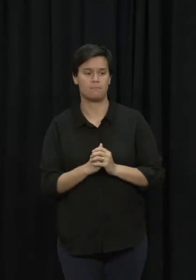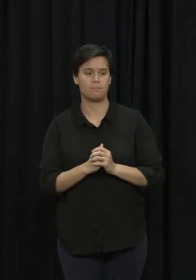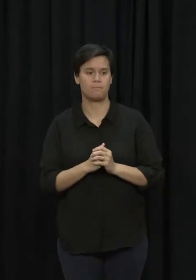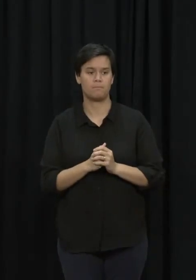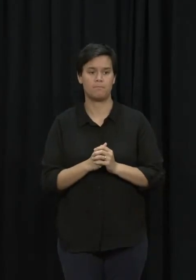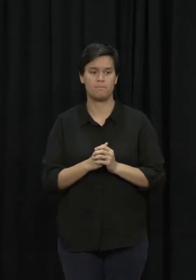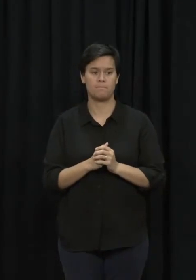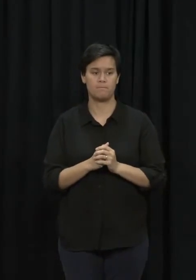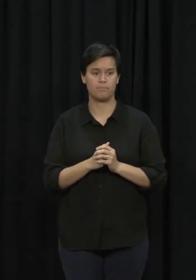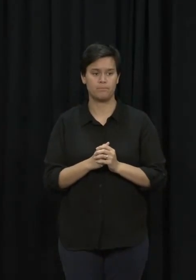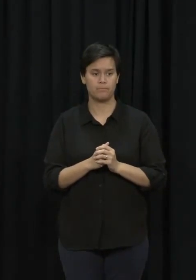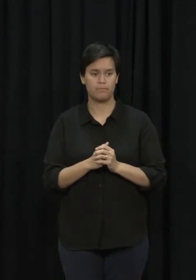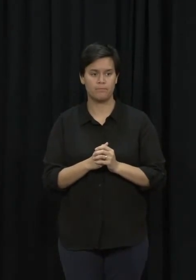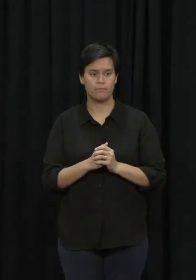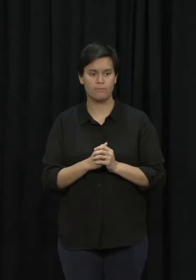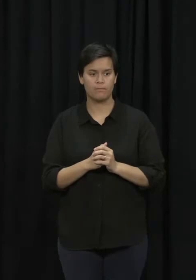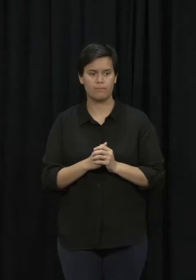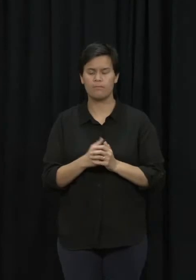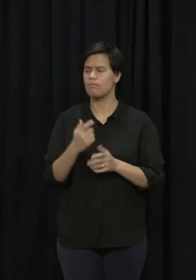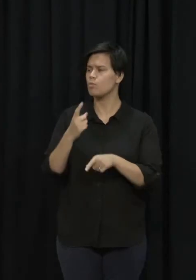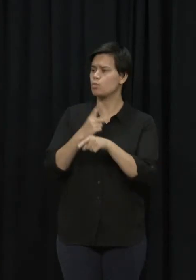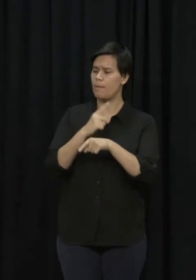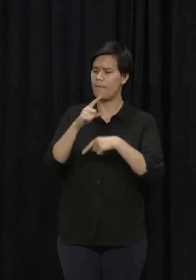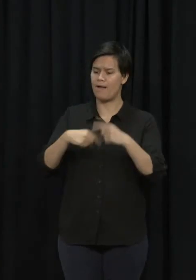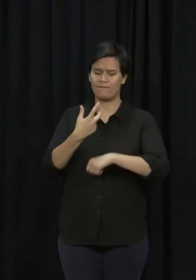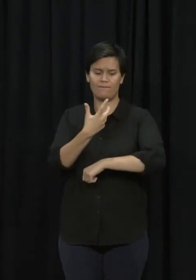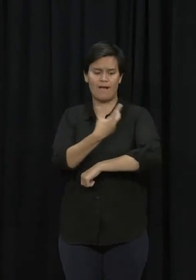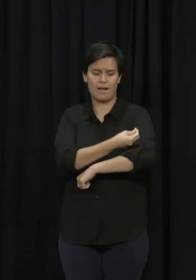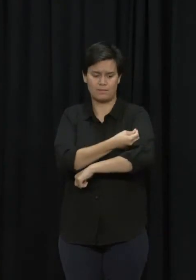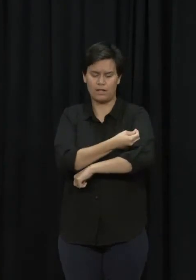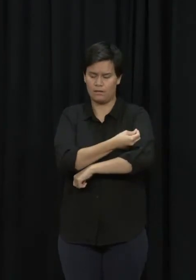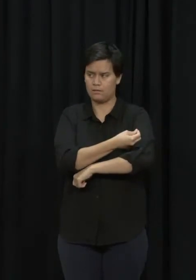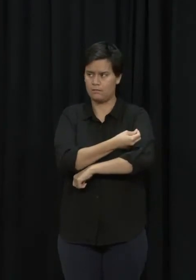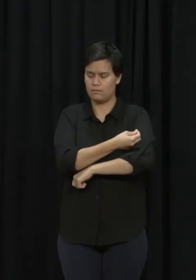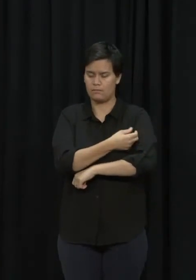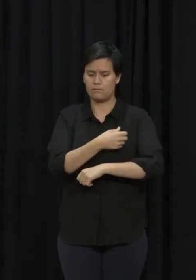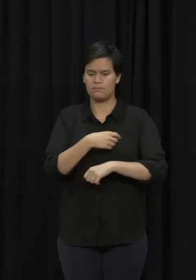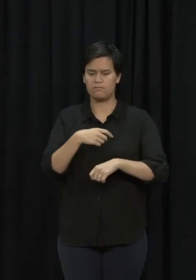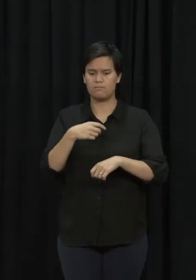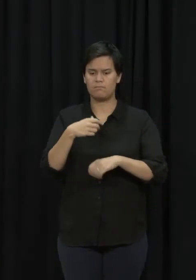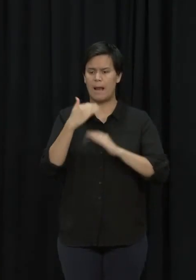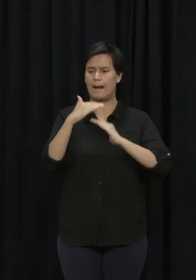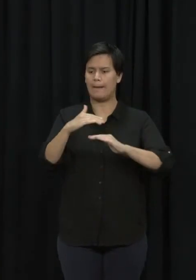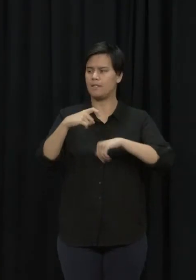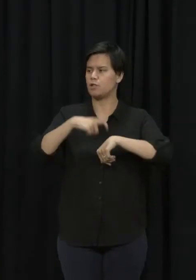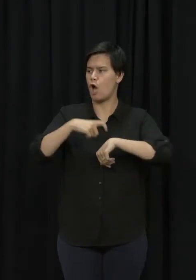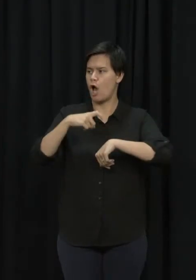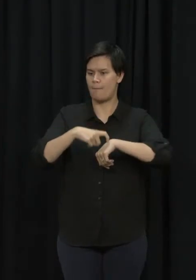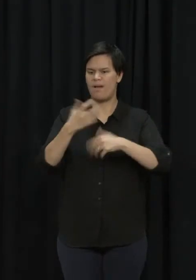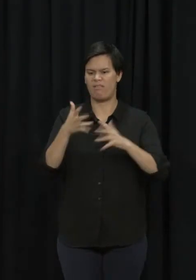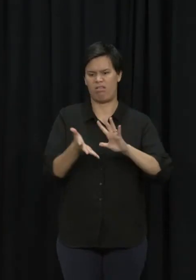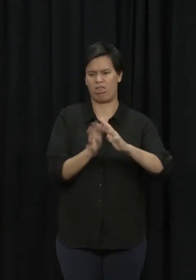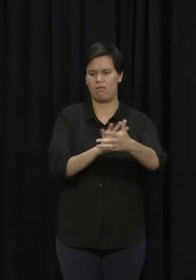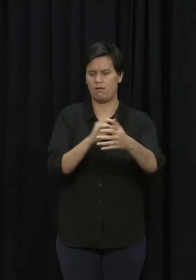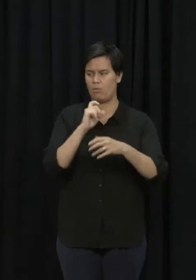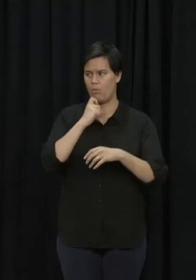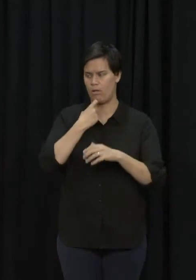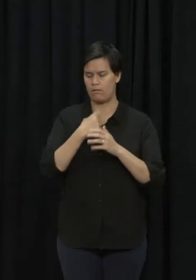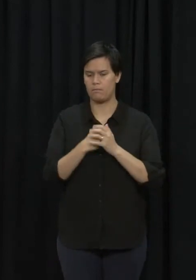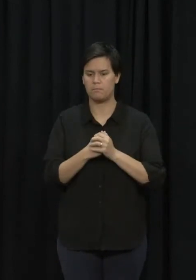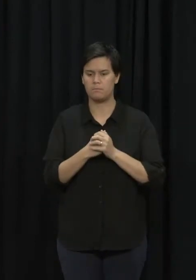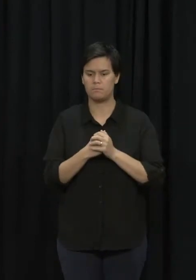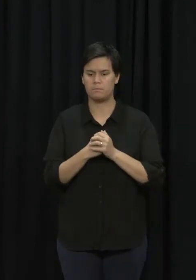crafting standby lists on these expiring vaccines, people have, the New Zealand Medical Association is upset that the people who are actually